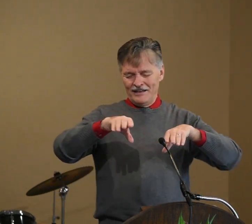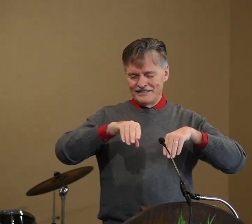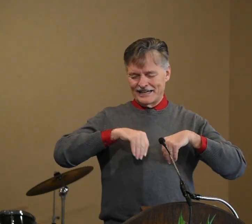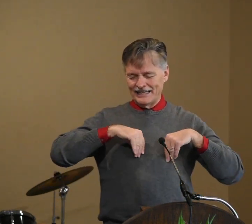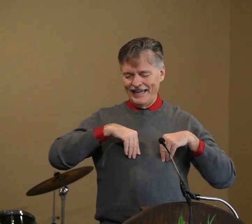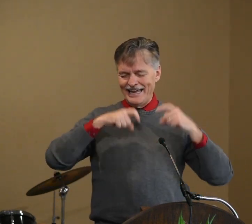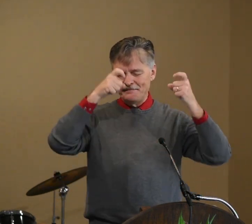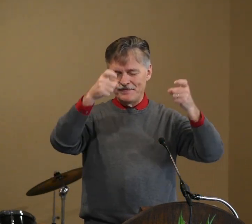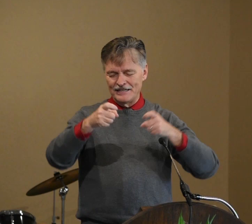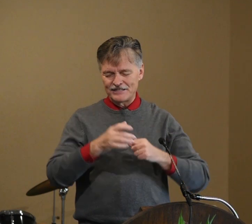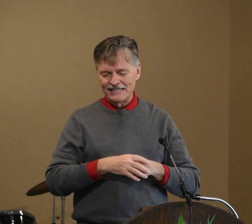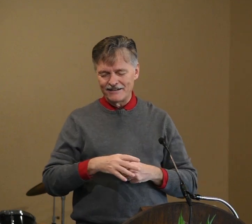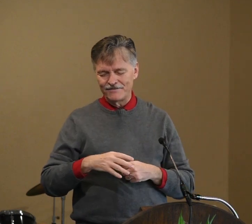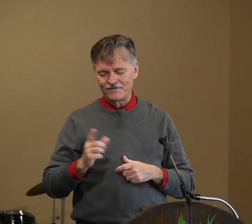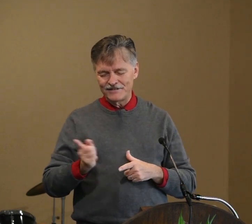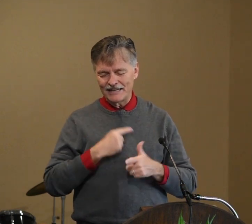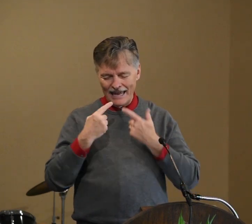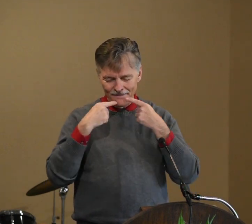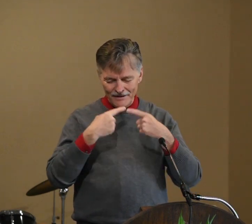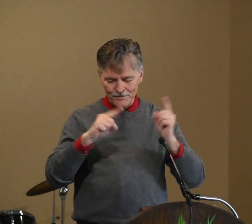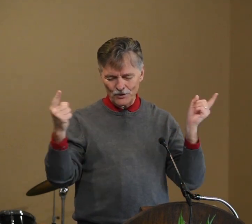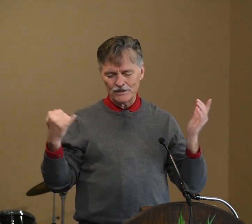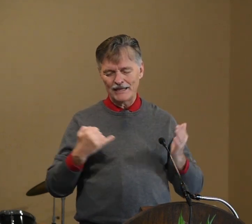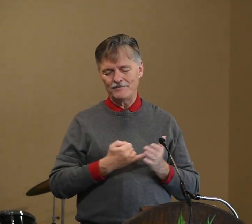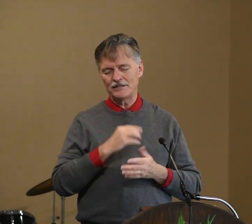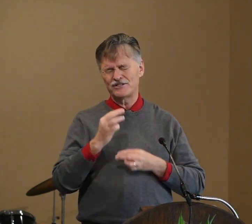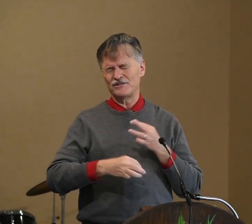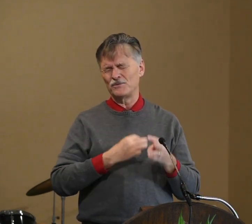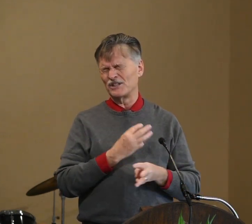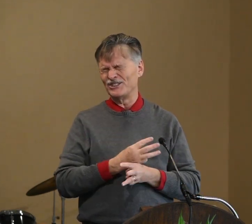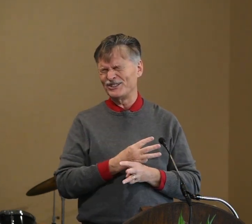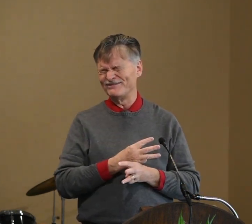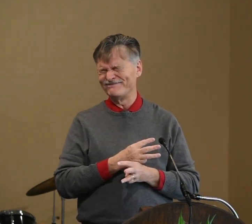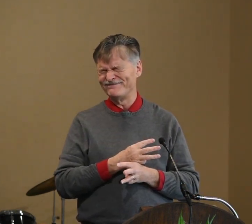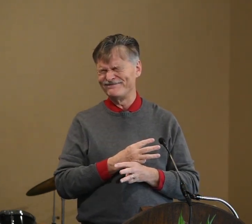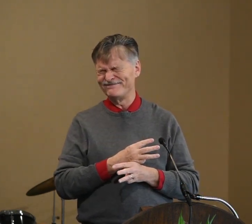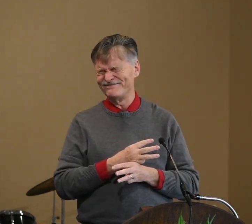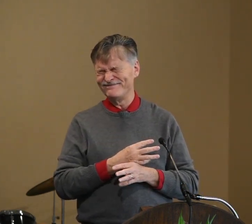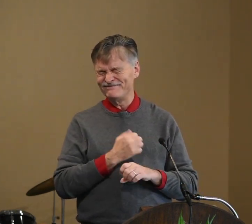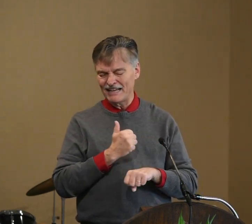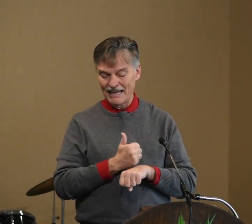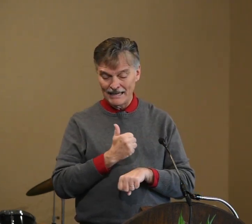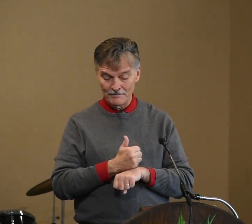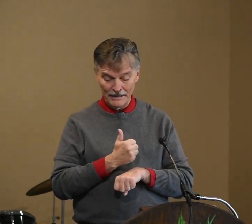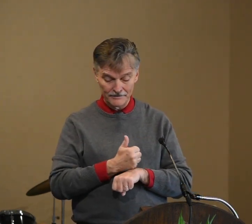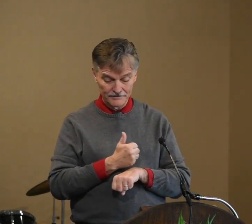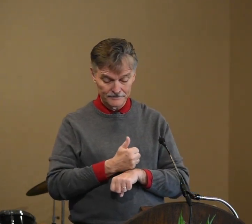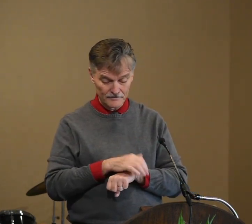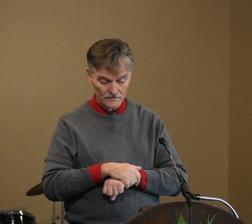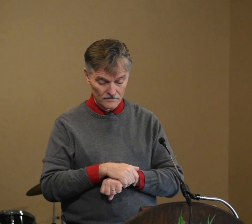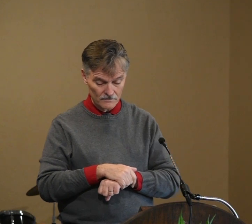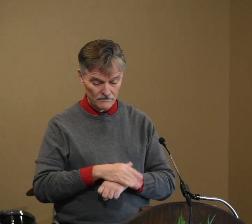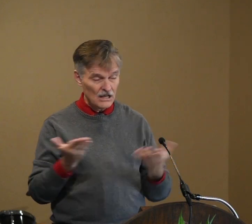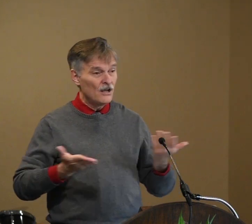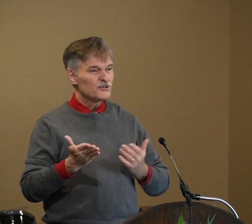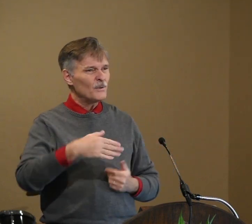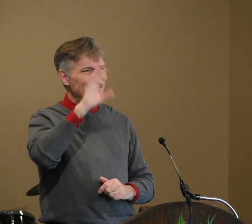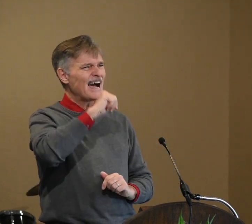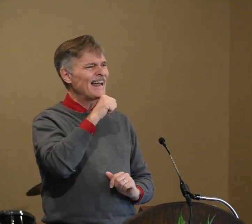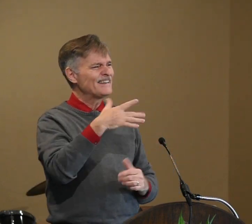to claim this gift and then proclaim it to the world. Amen. So what did God